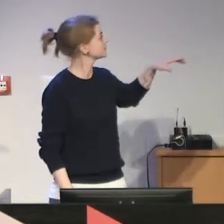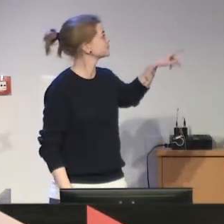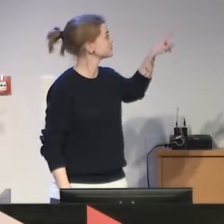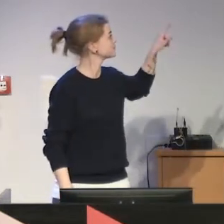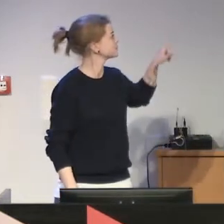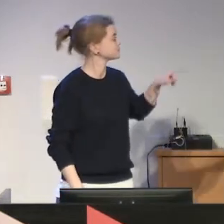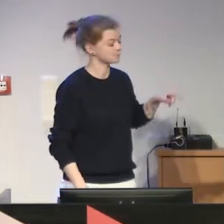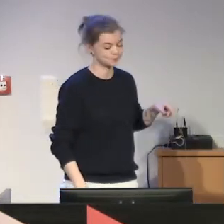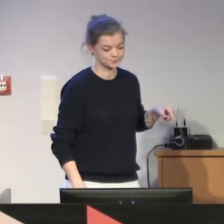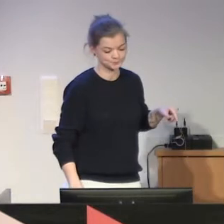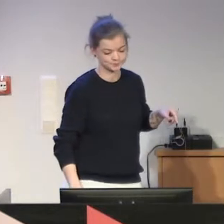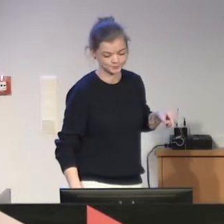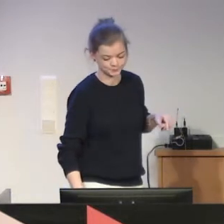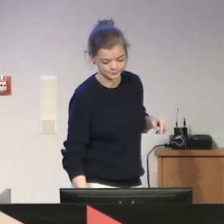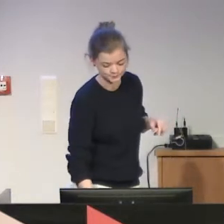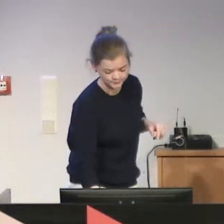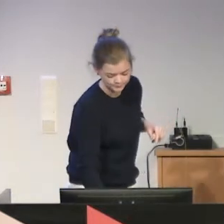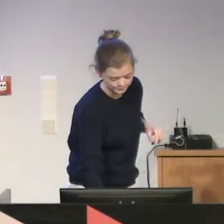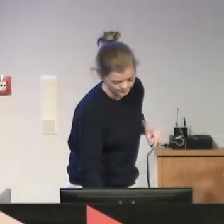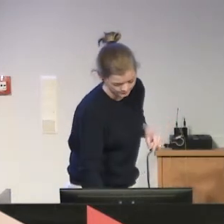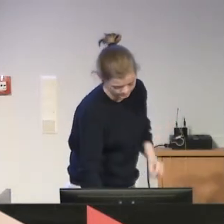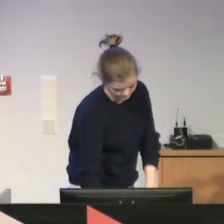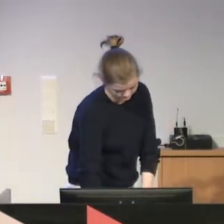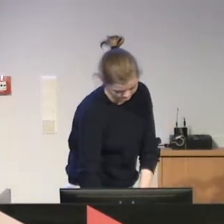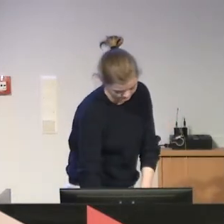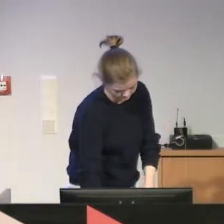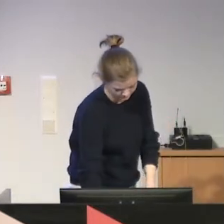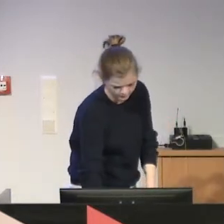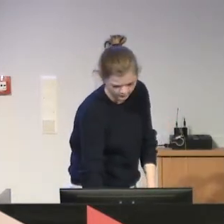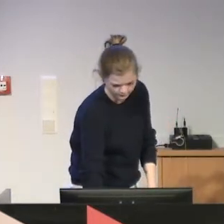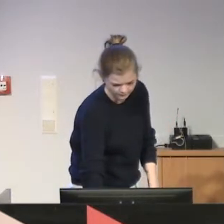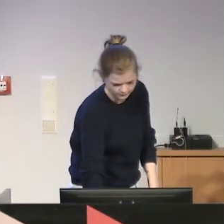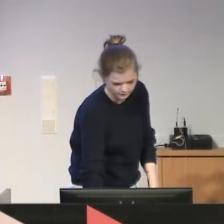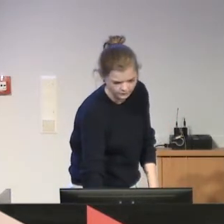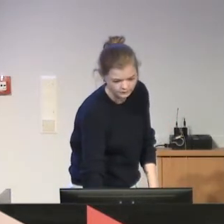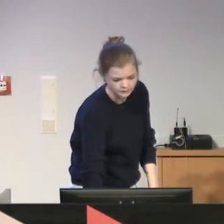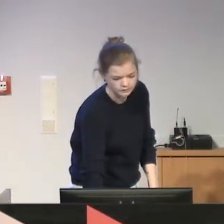and using the floor as well.